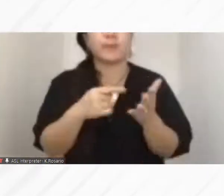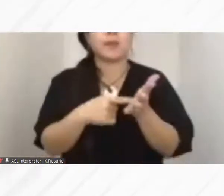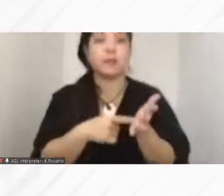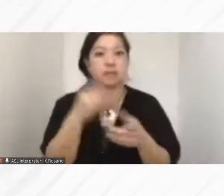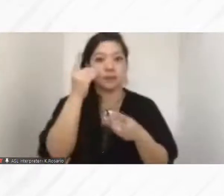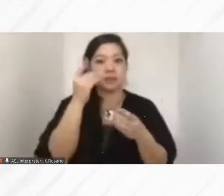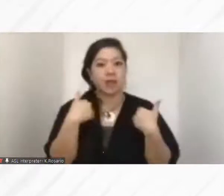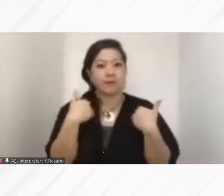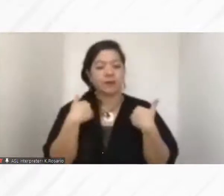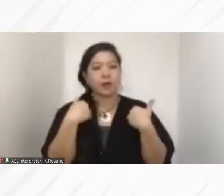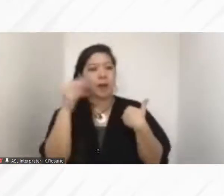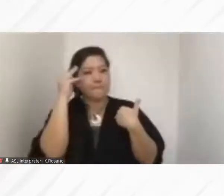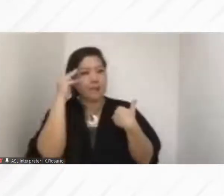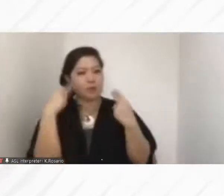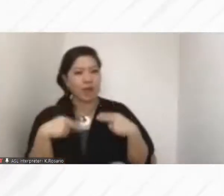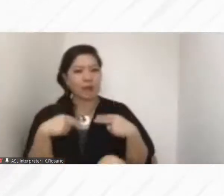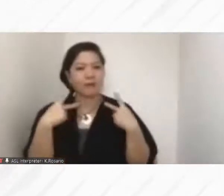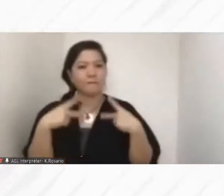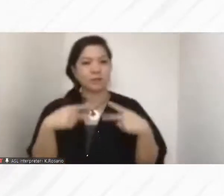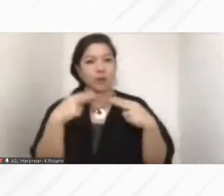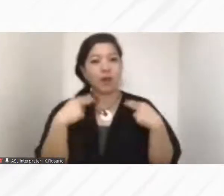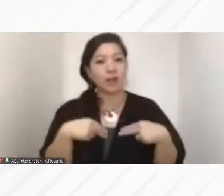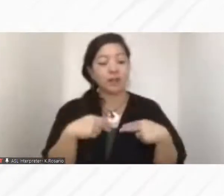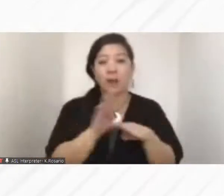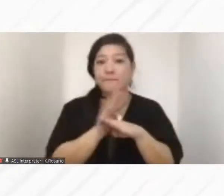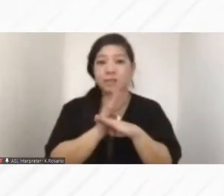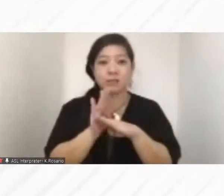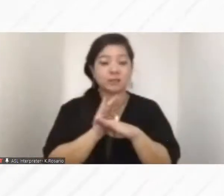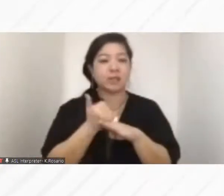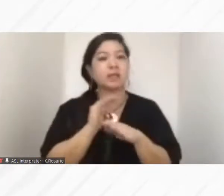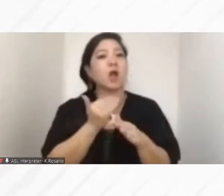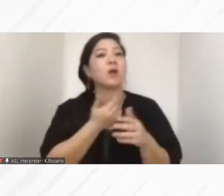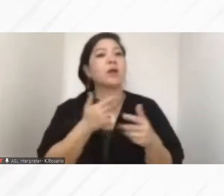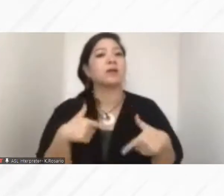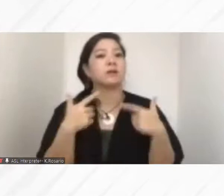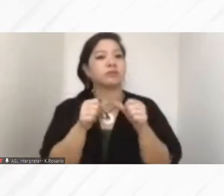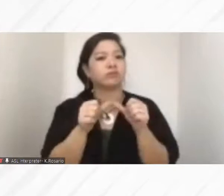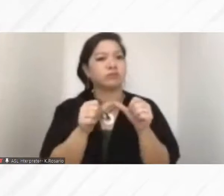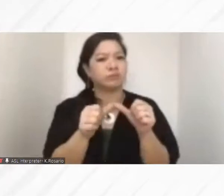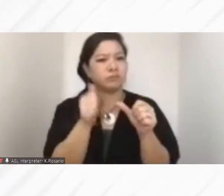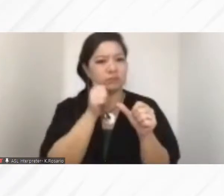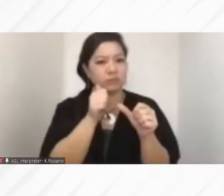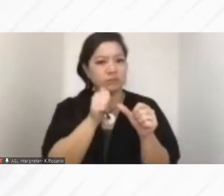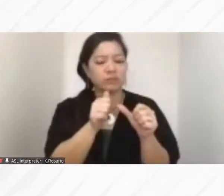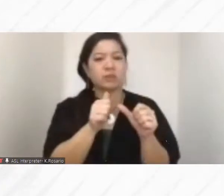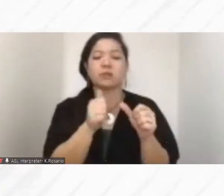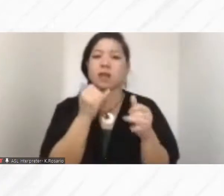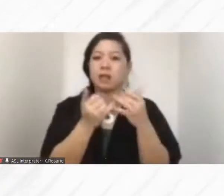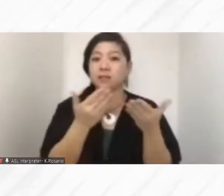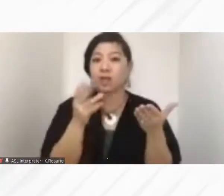mental health, our physical health, our businesses, and our livelihoods. The last statistic I heard was